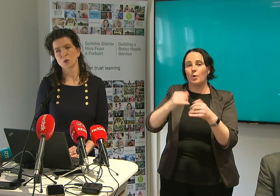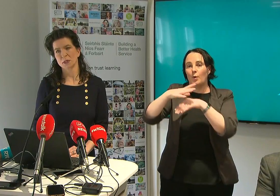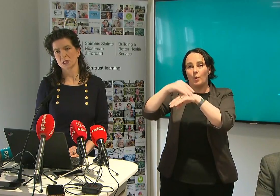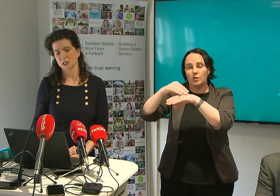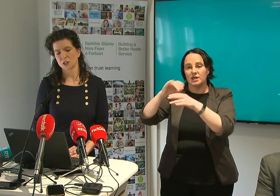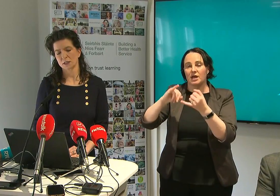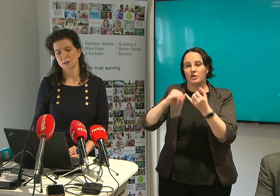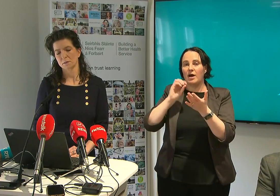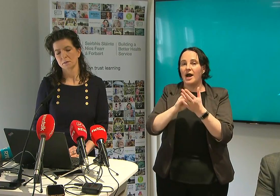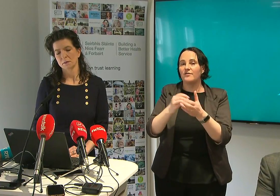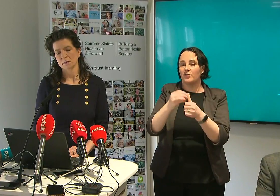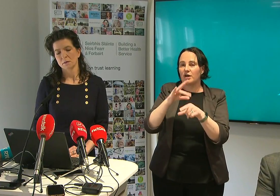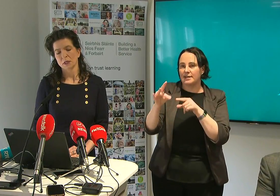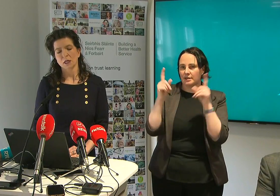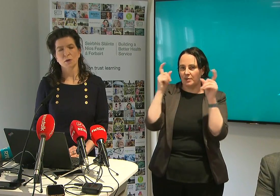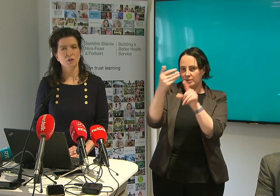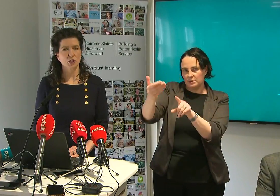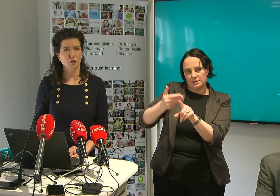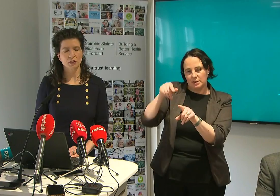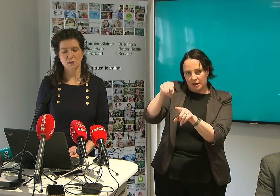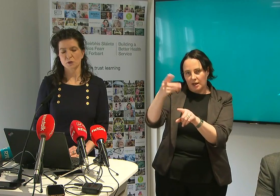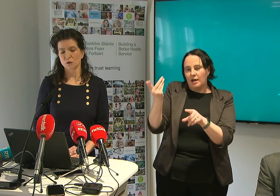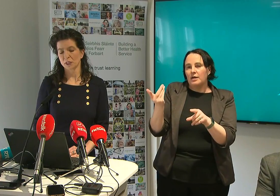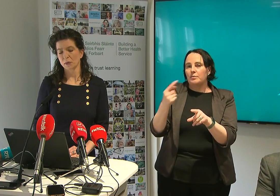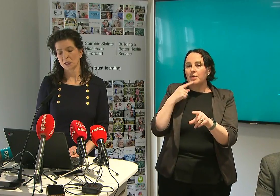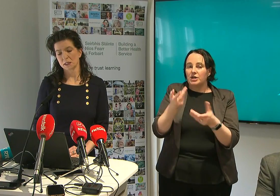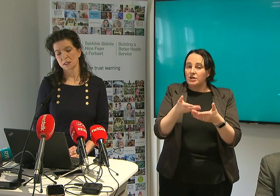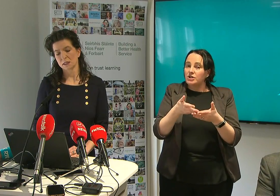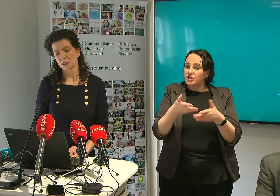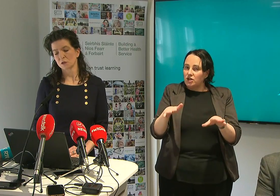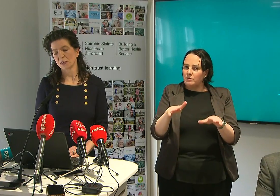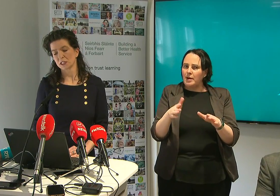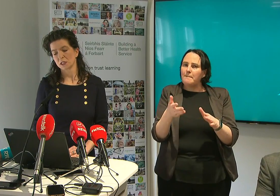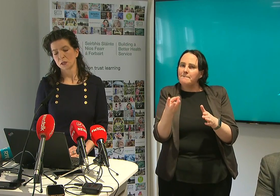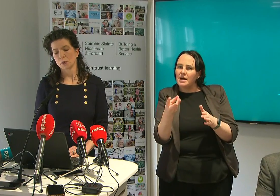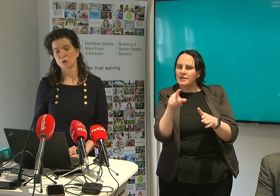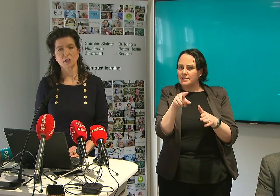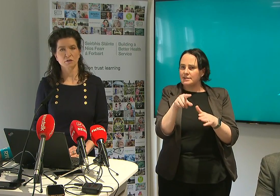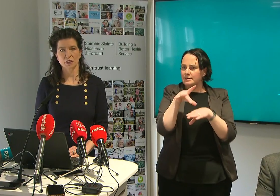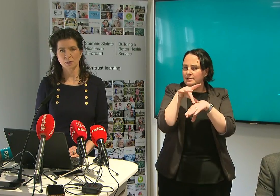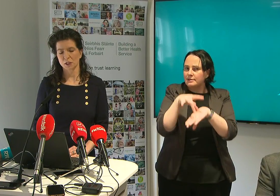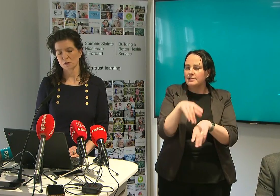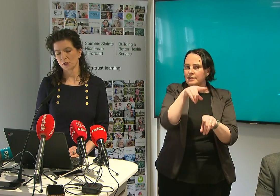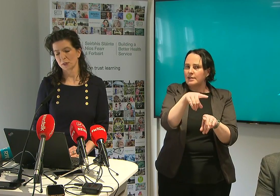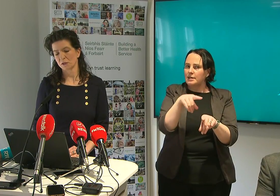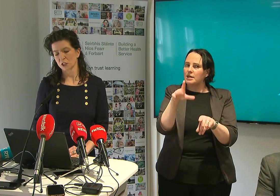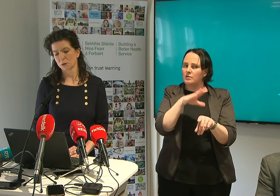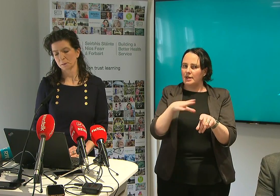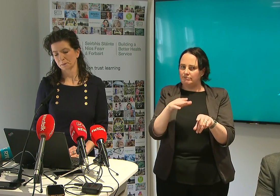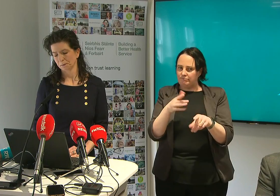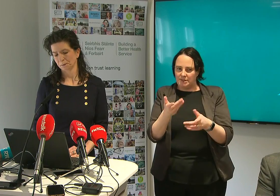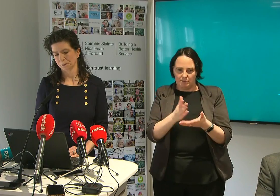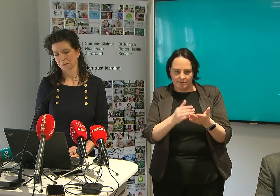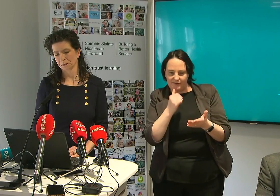with comorbid conditions. However, children seem to have quite mild disease and in fact be relatively spared from